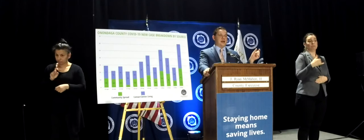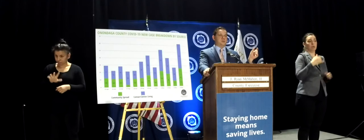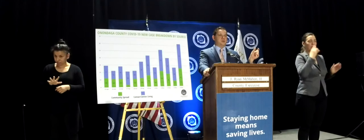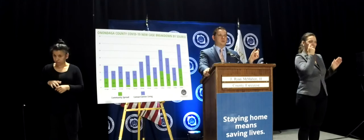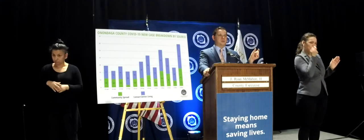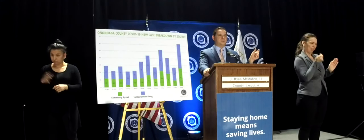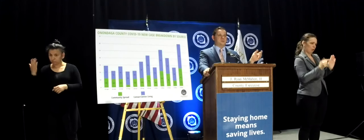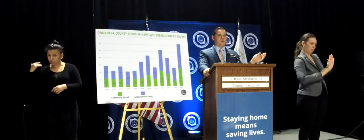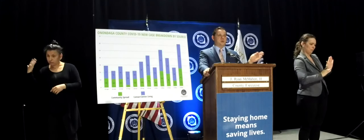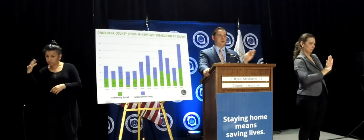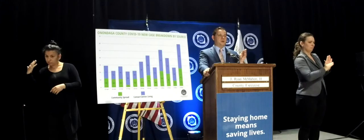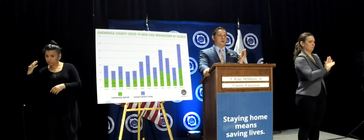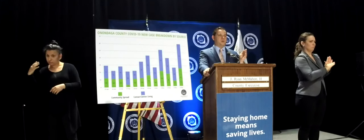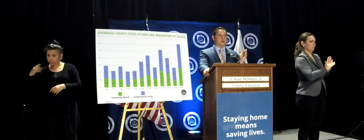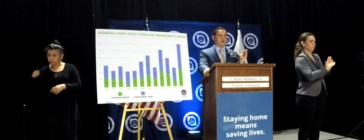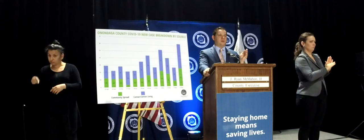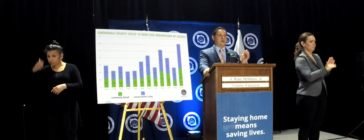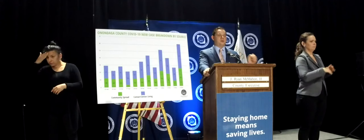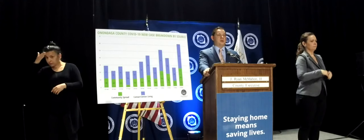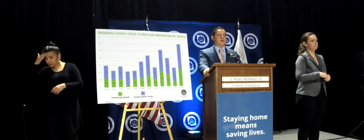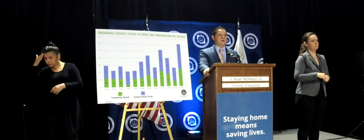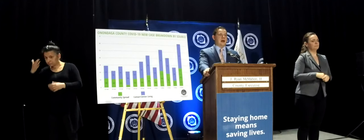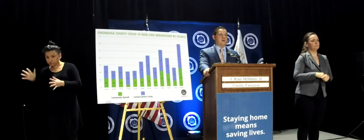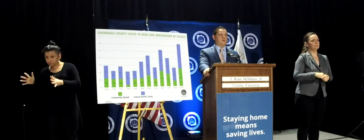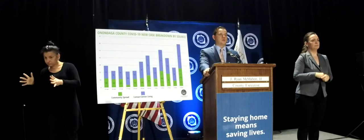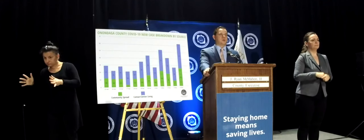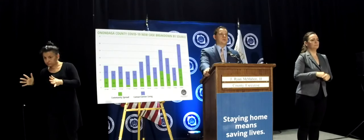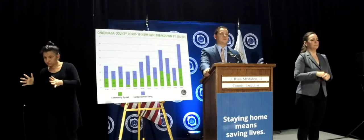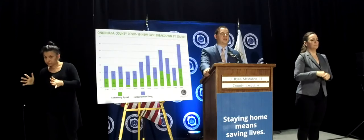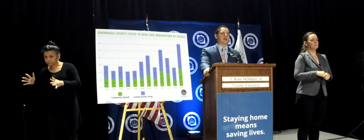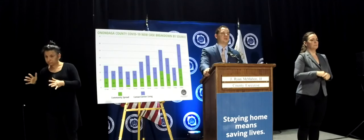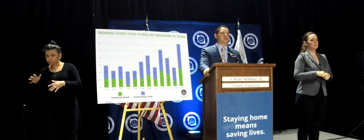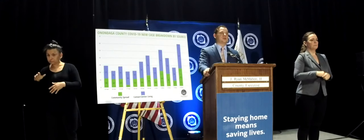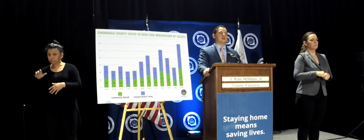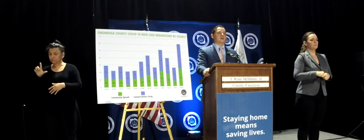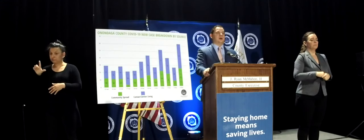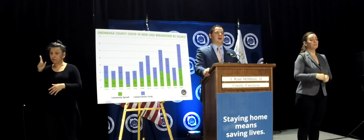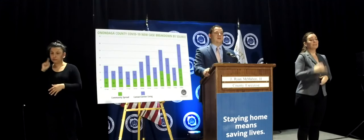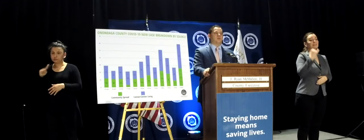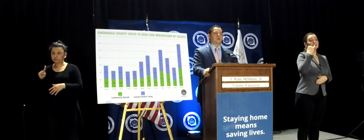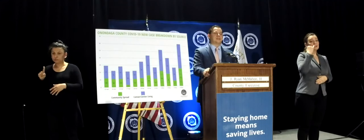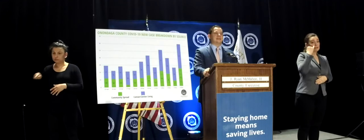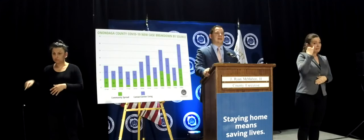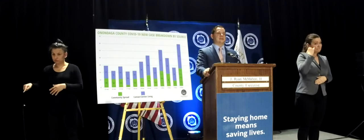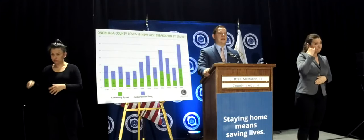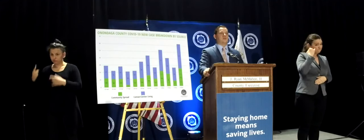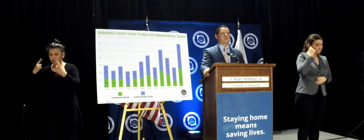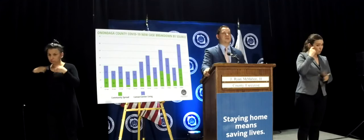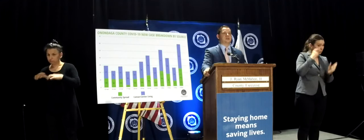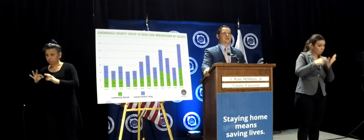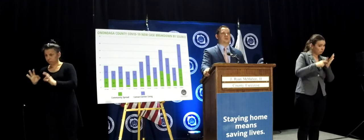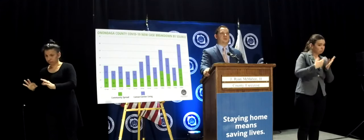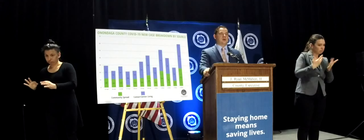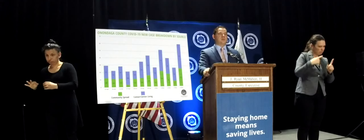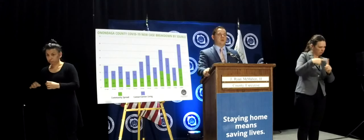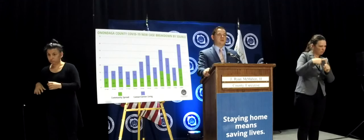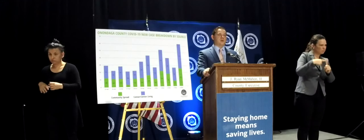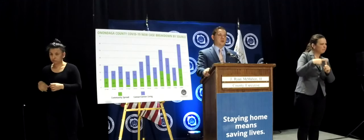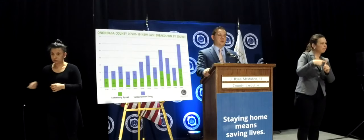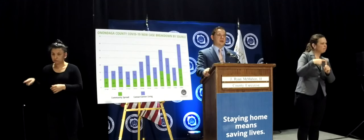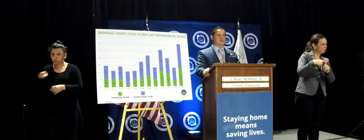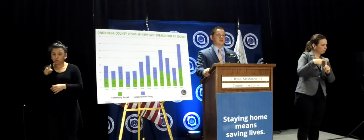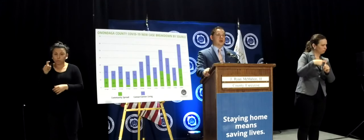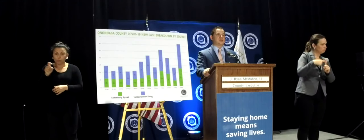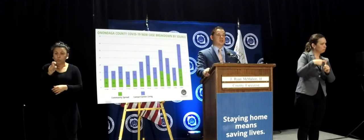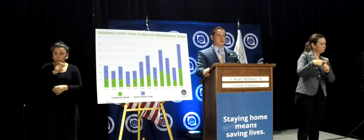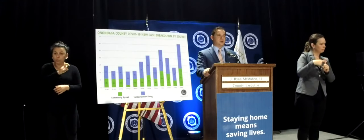period of time with no symptoms where you were a recovery. Now those rules have changed. 14 days now for seniors. Most of our